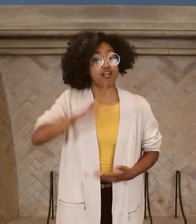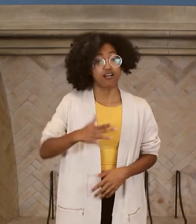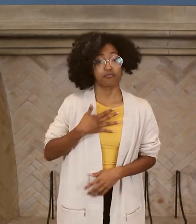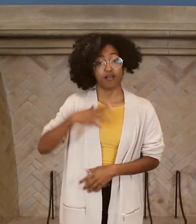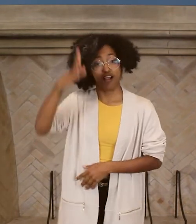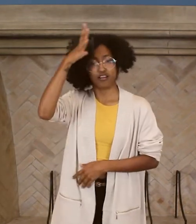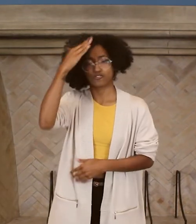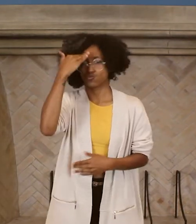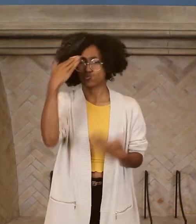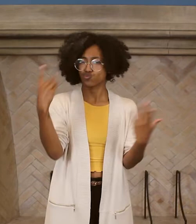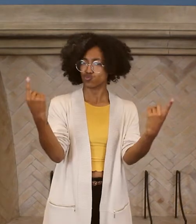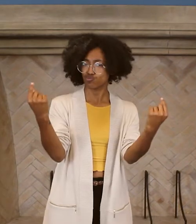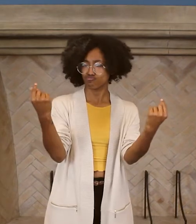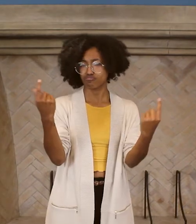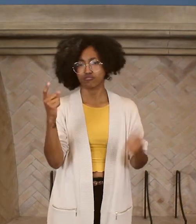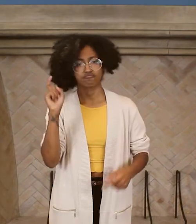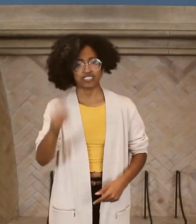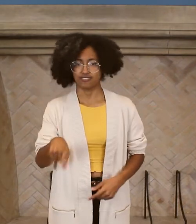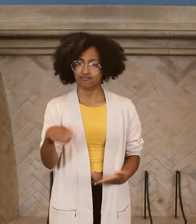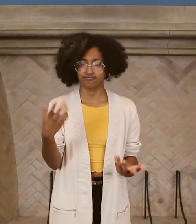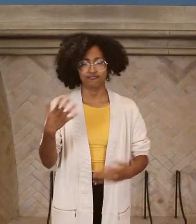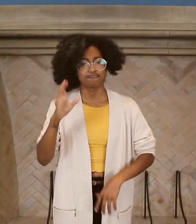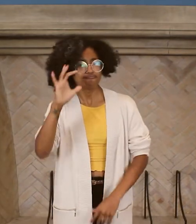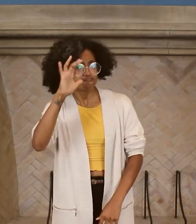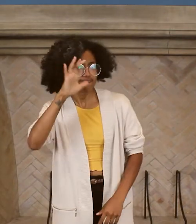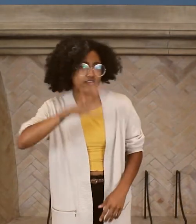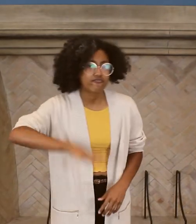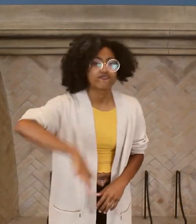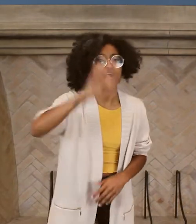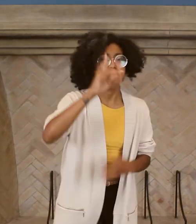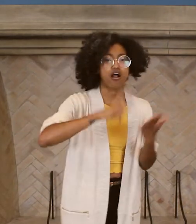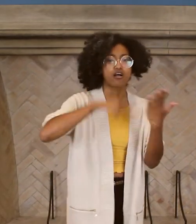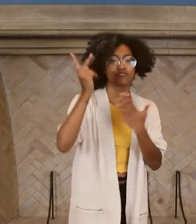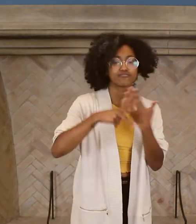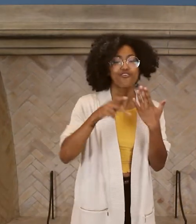Luckily, my dad knew what he had to do. So he went and found a program